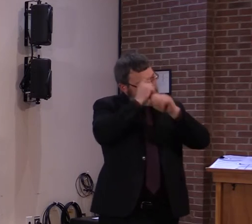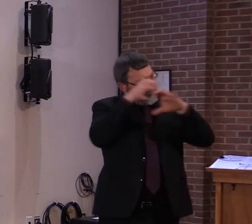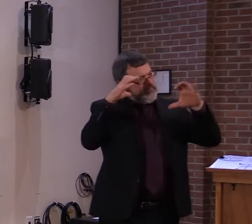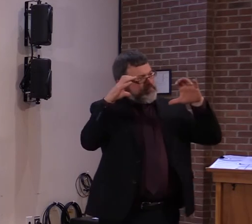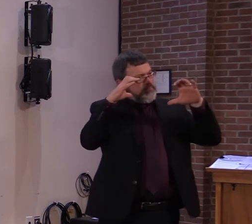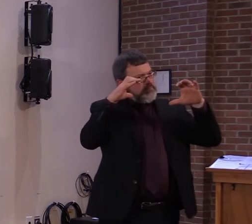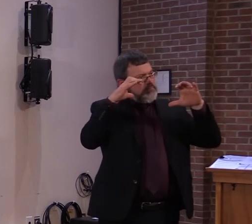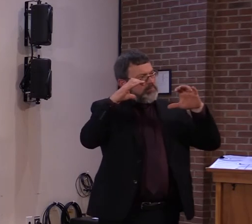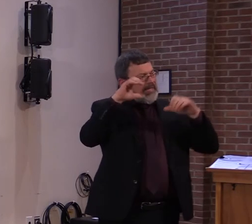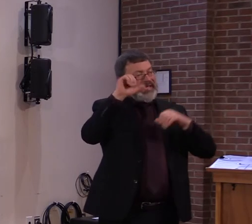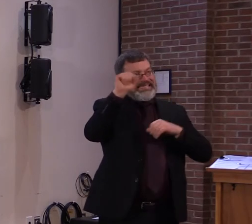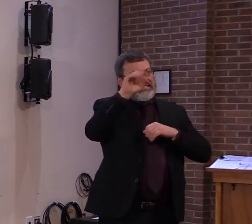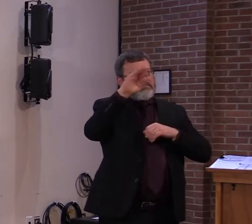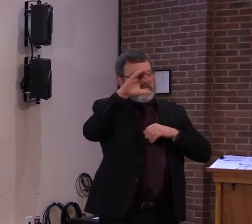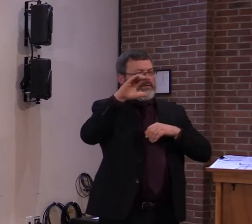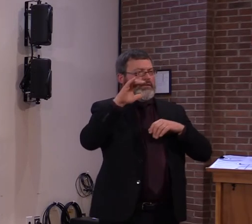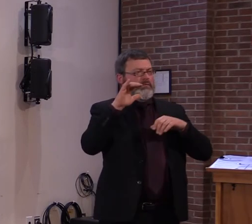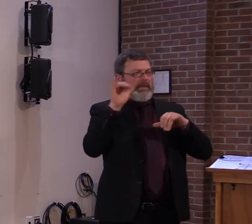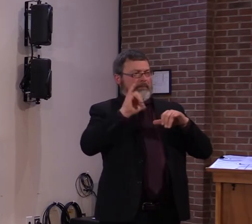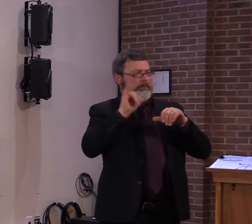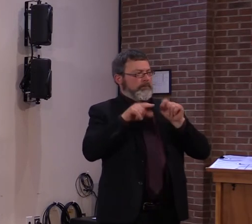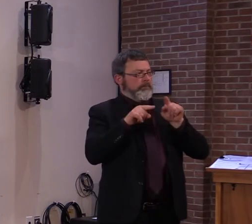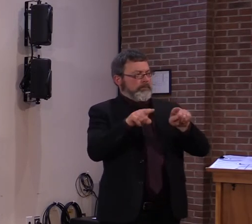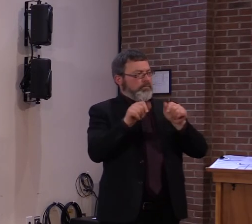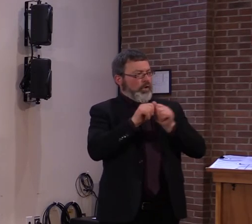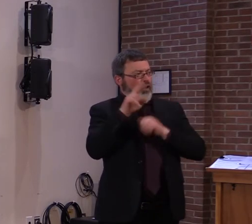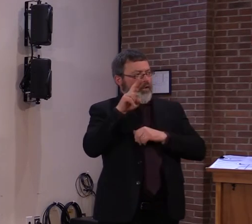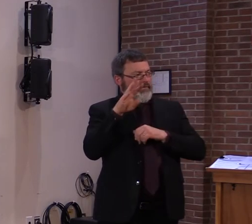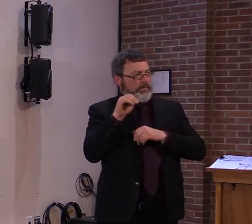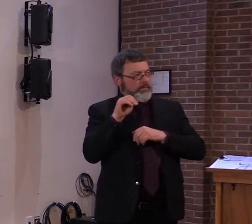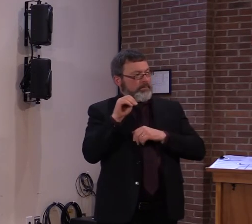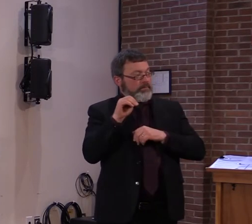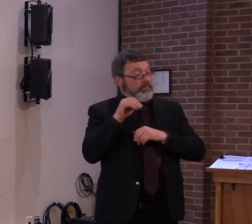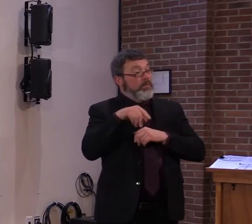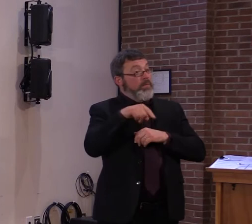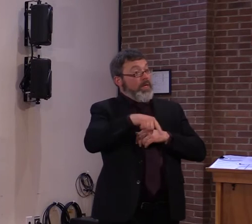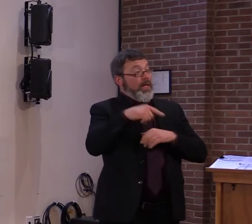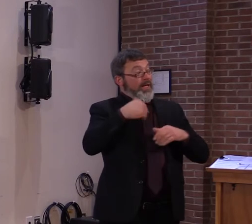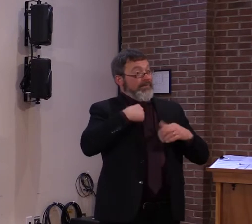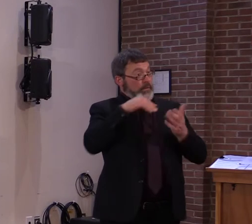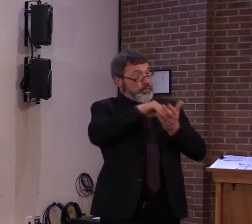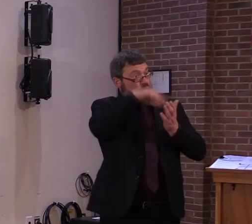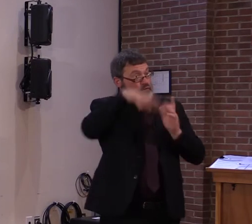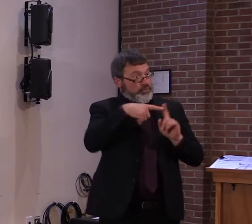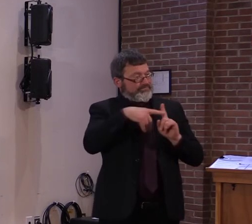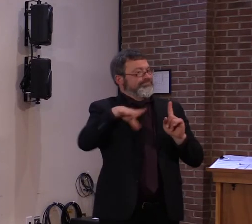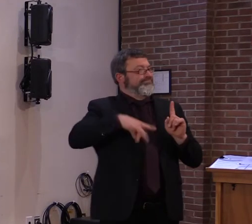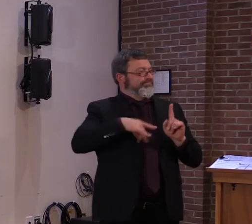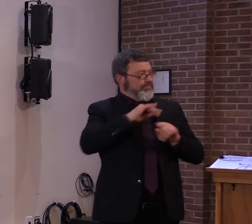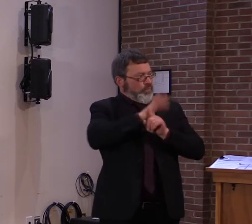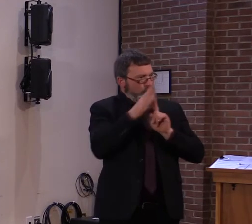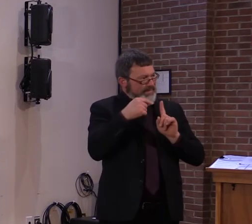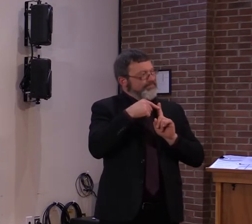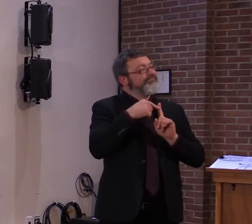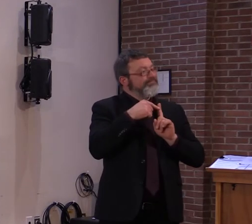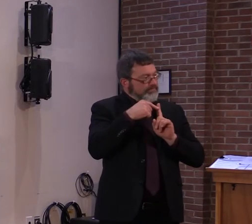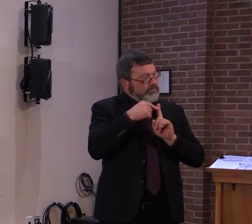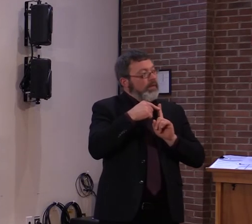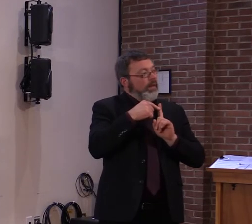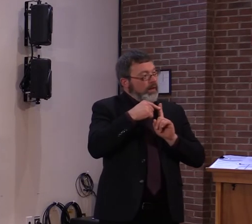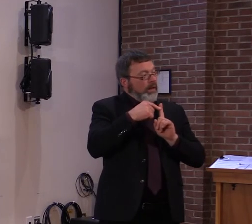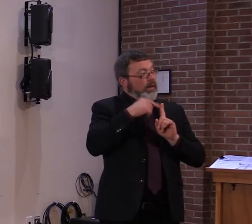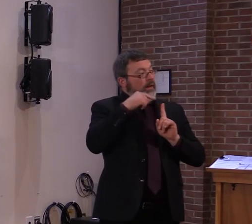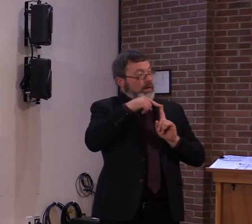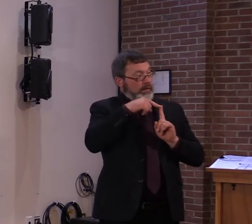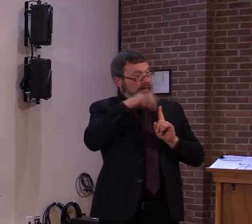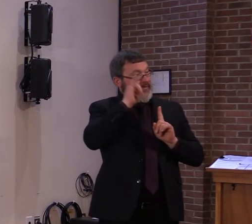a positive student on campus and you are releasing your students, that positive